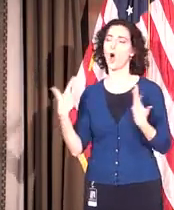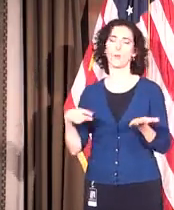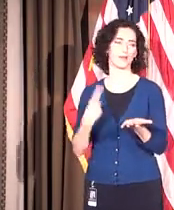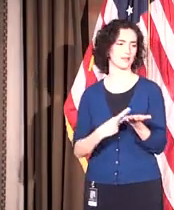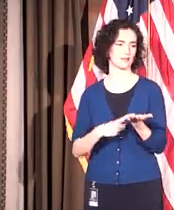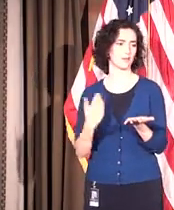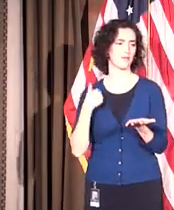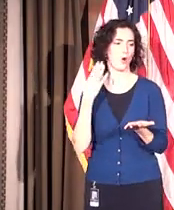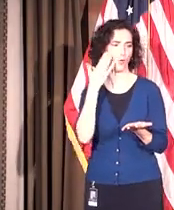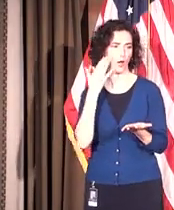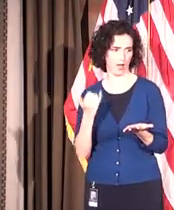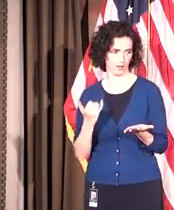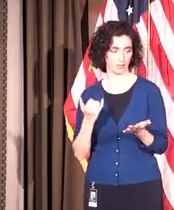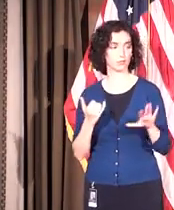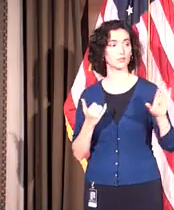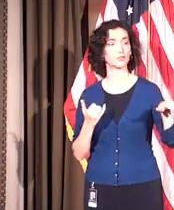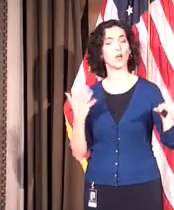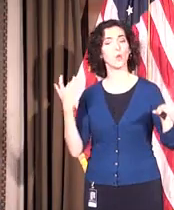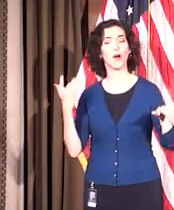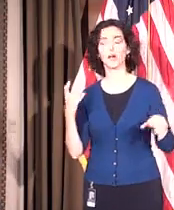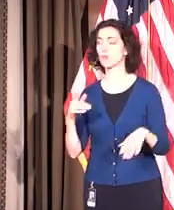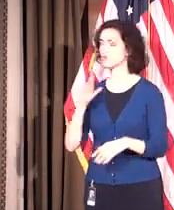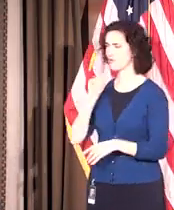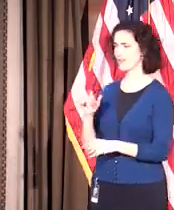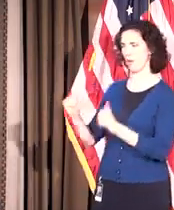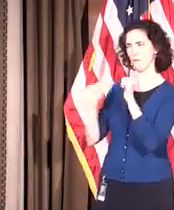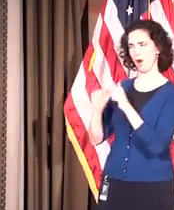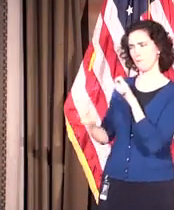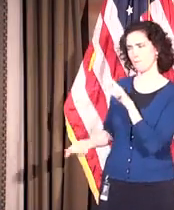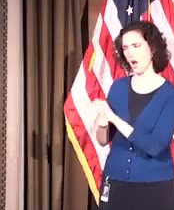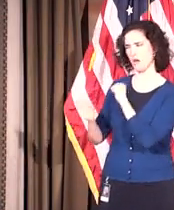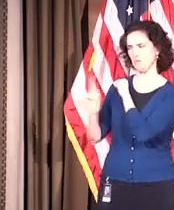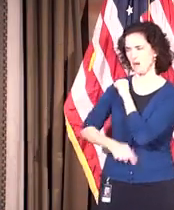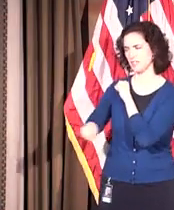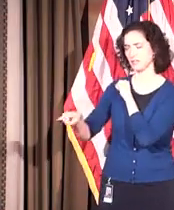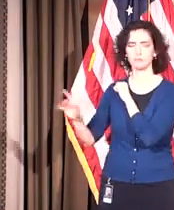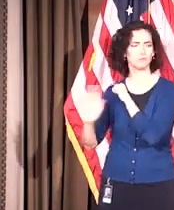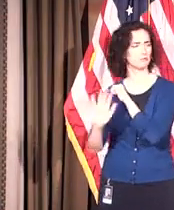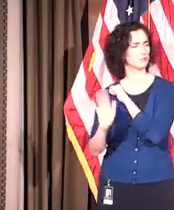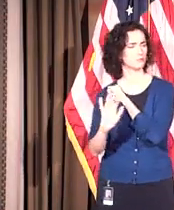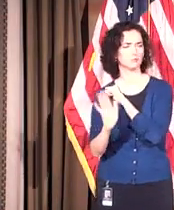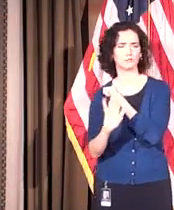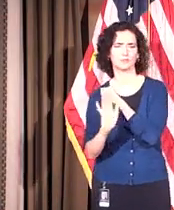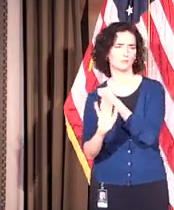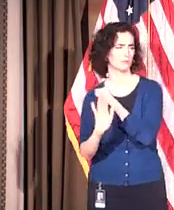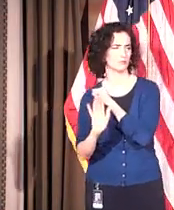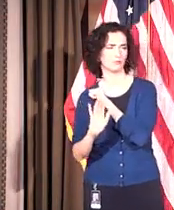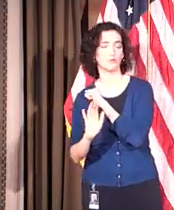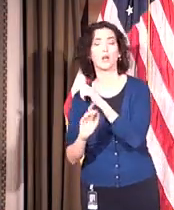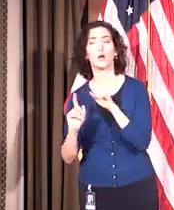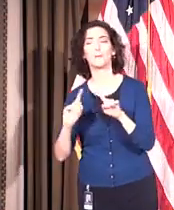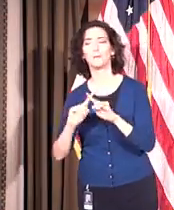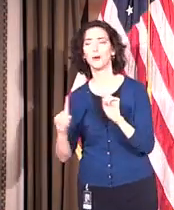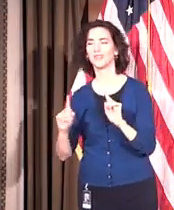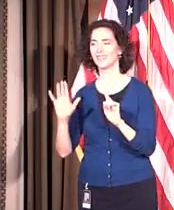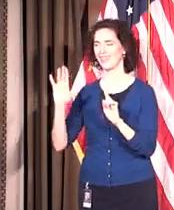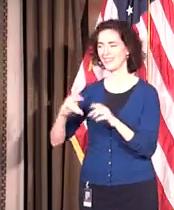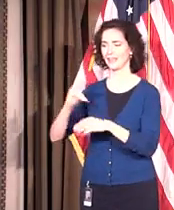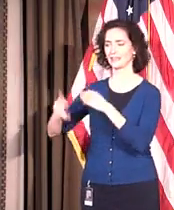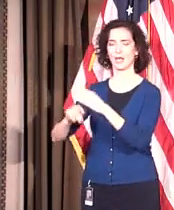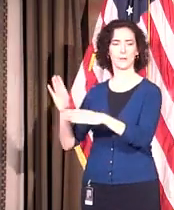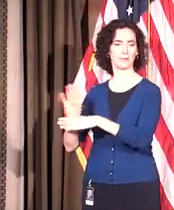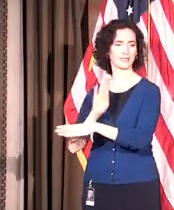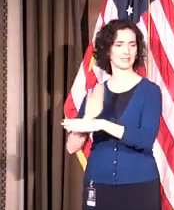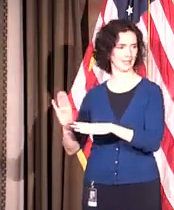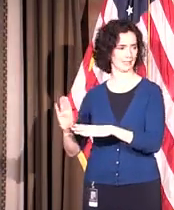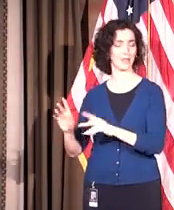discussed here, nobody is targeting bars to punish bars, but the nature of the business and what people